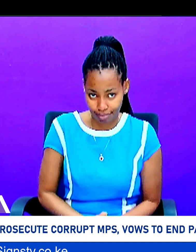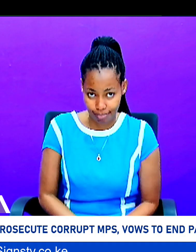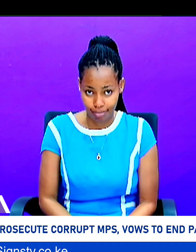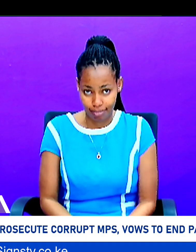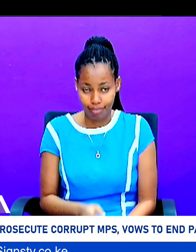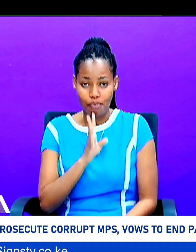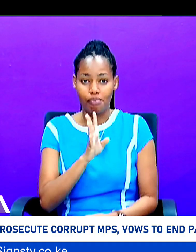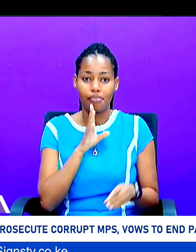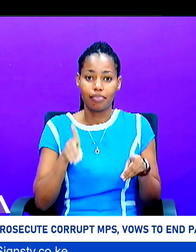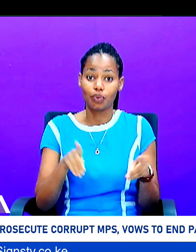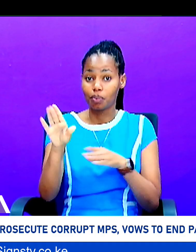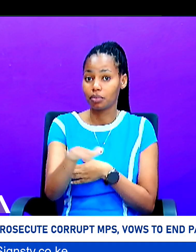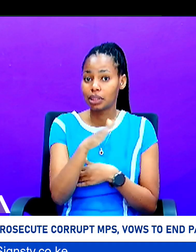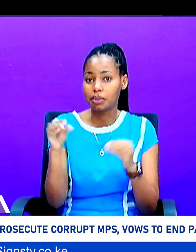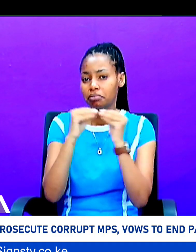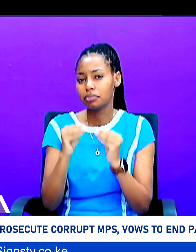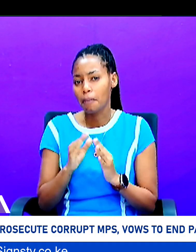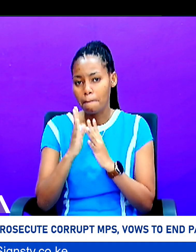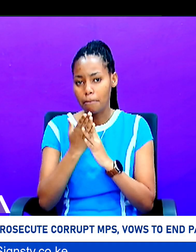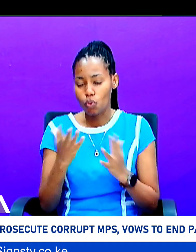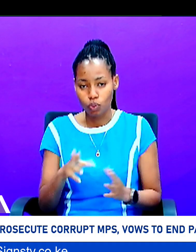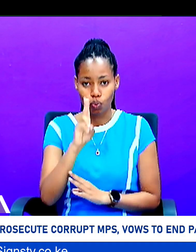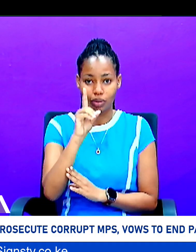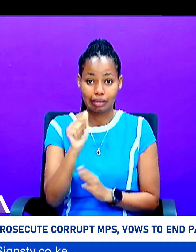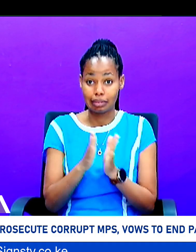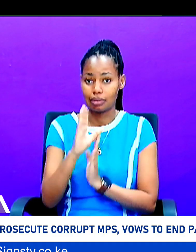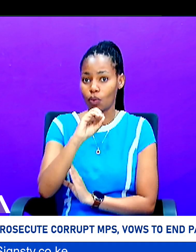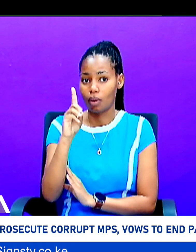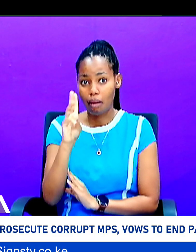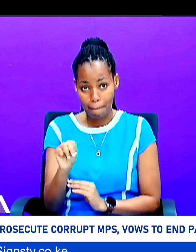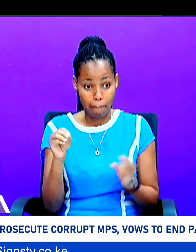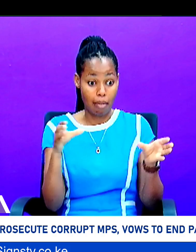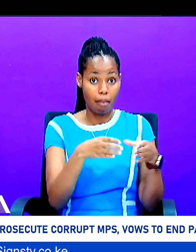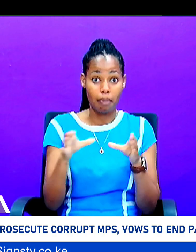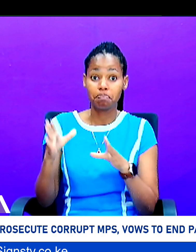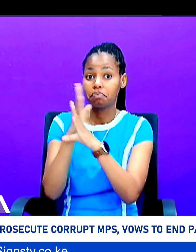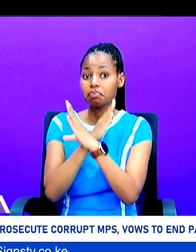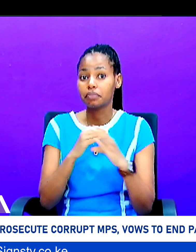prosecute members of parliament who engaged in graft.